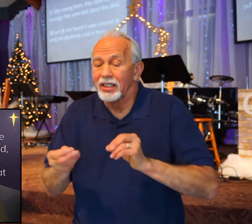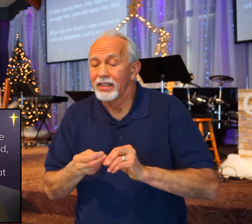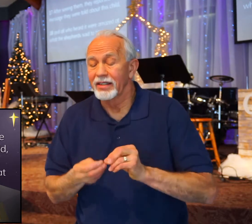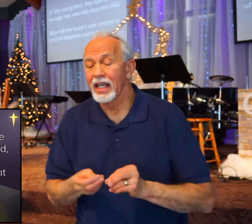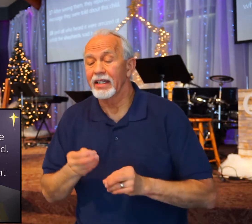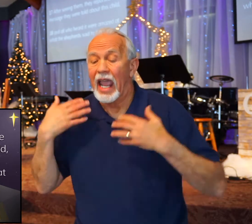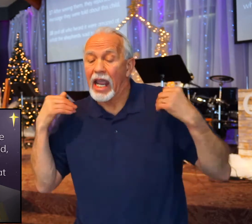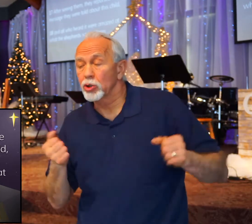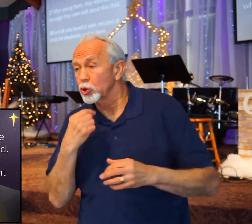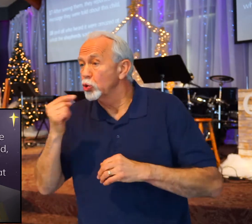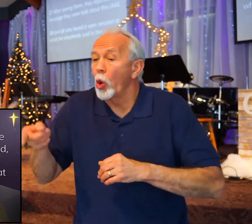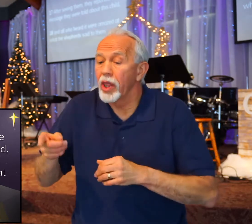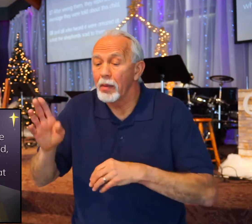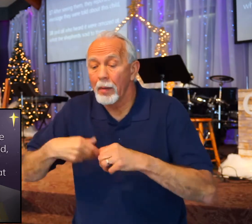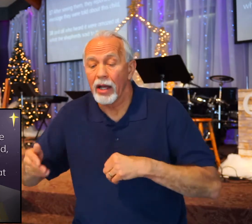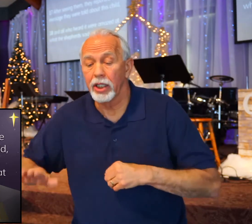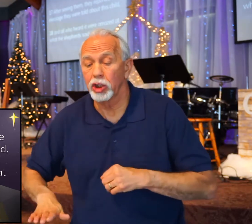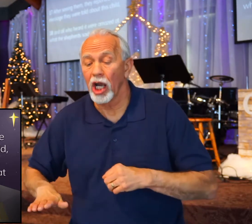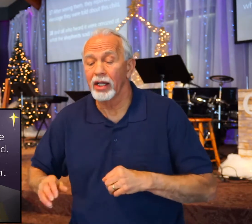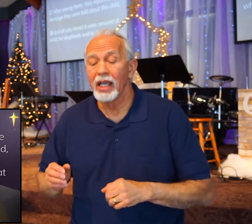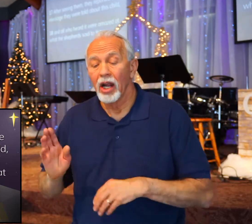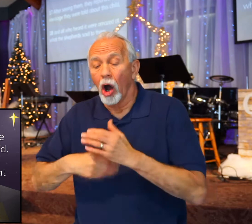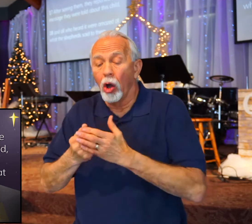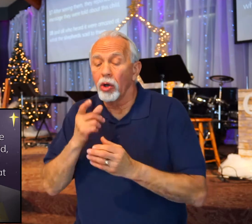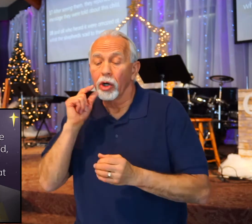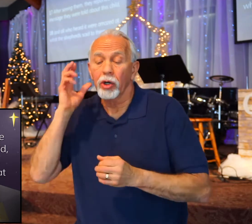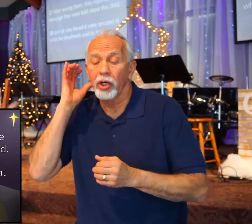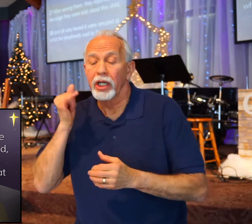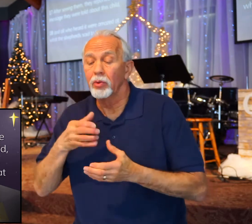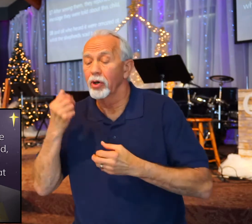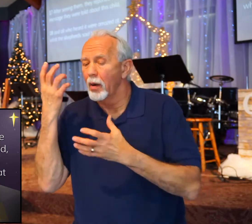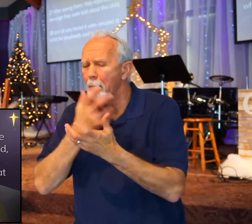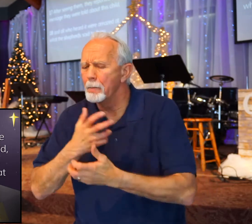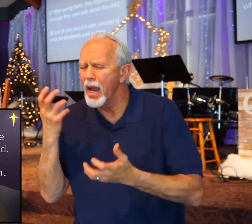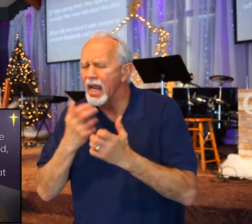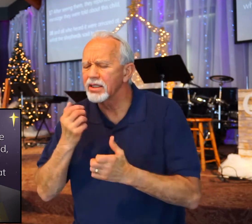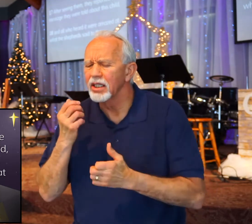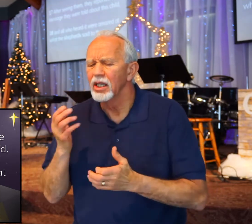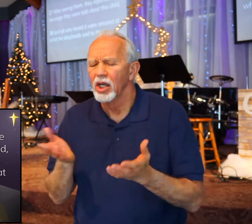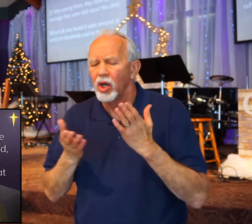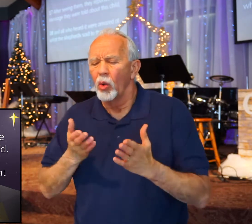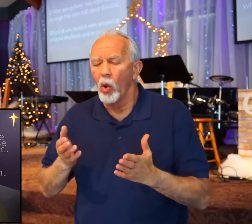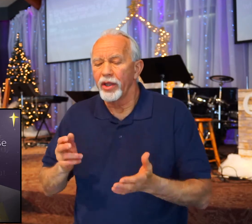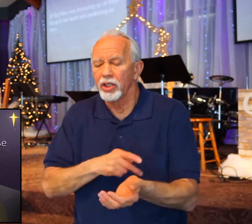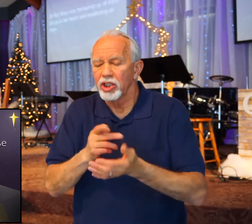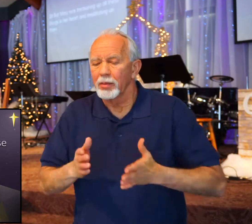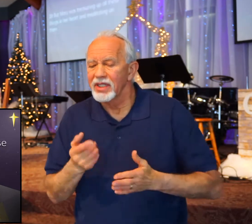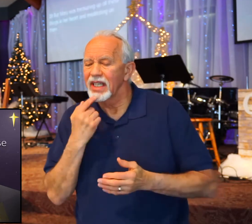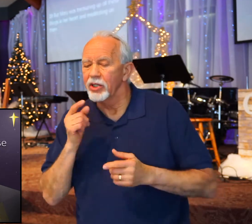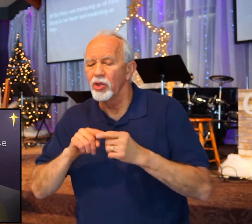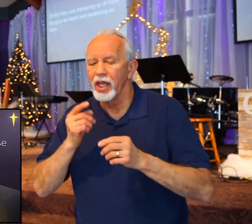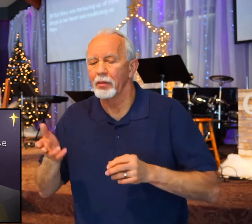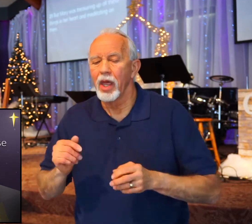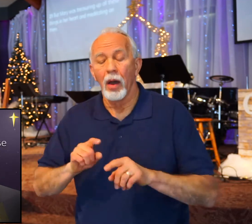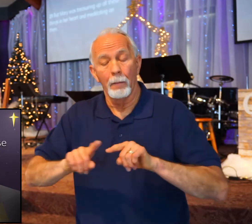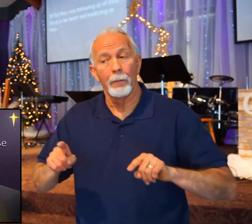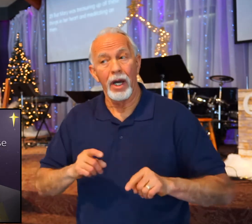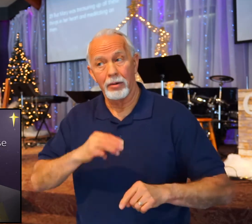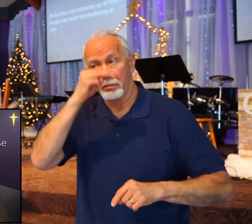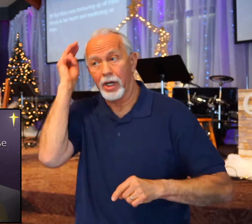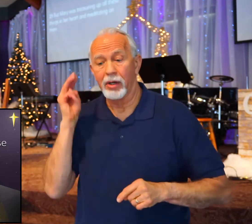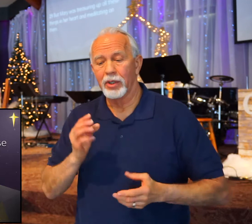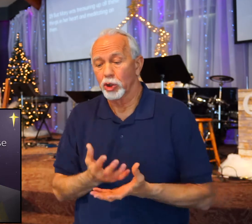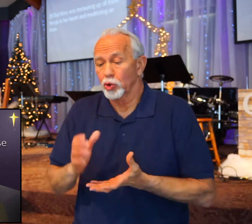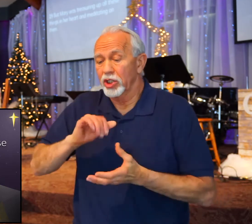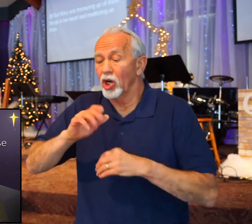told about this child. And all who heard it were amazed at what the shepherds said to them. But Mary was treasuring up